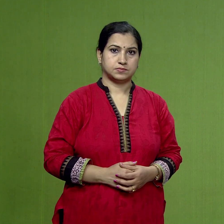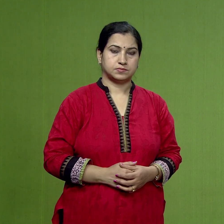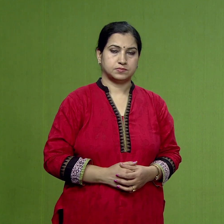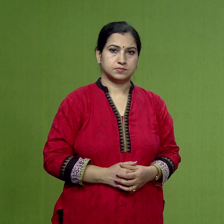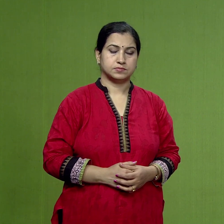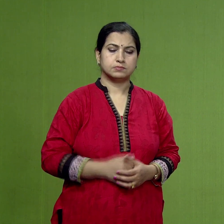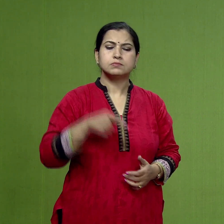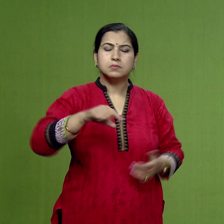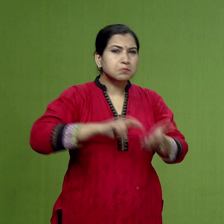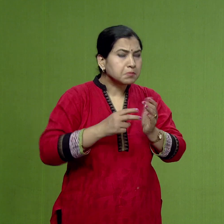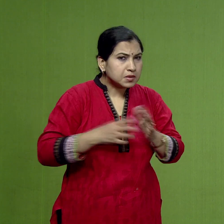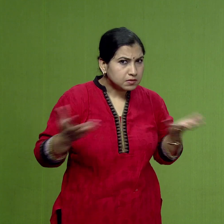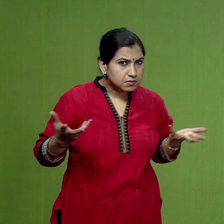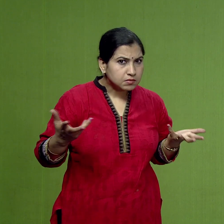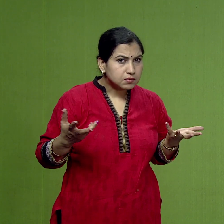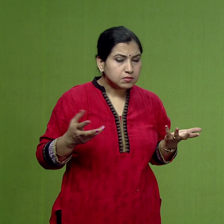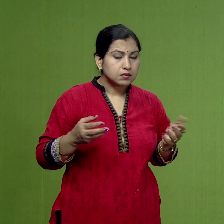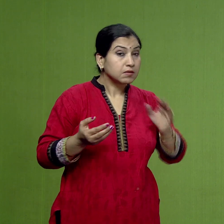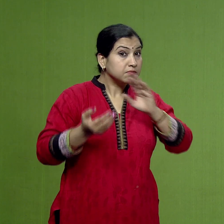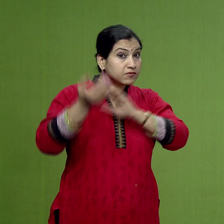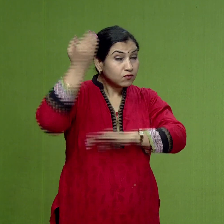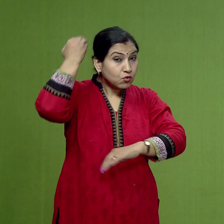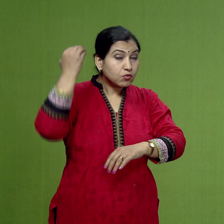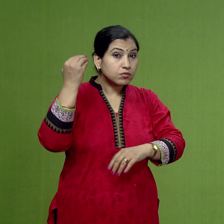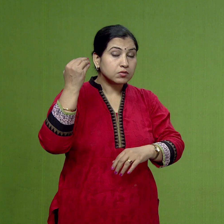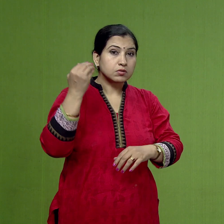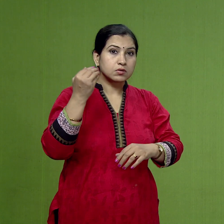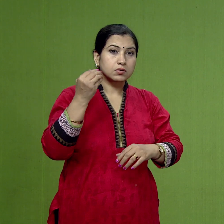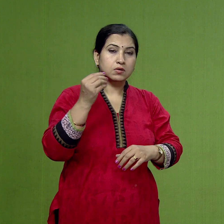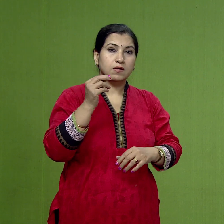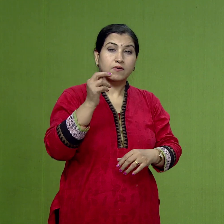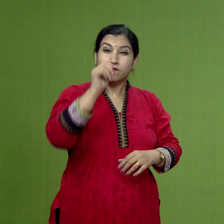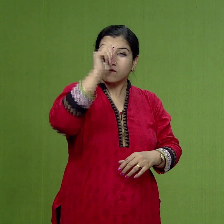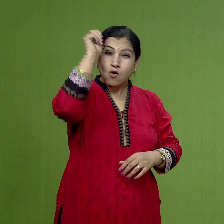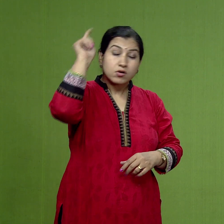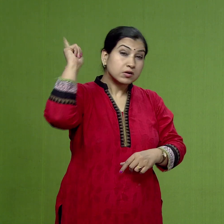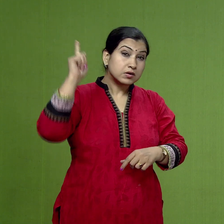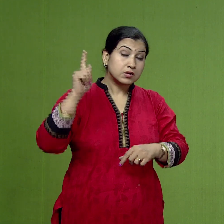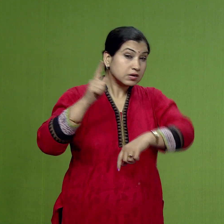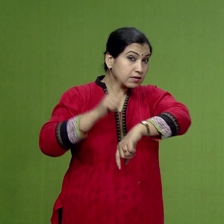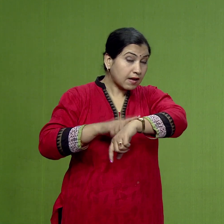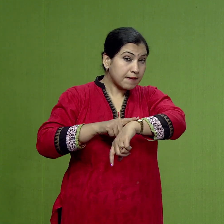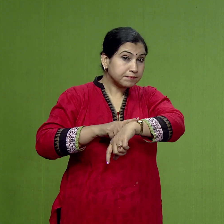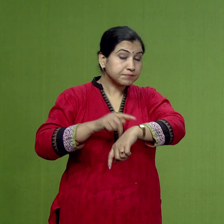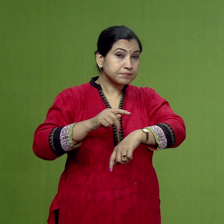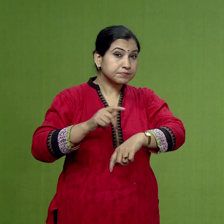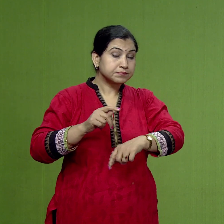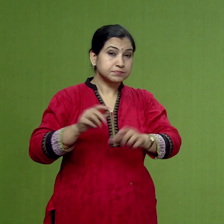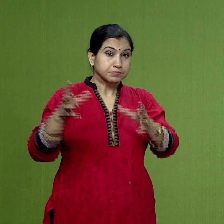This means that during the time of British rule, the first modern census study was carried